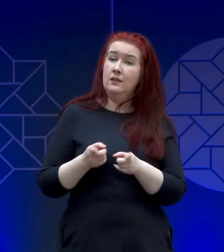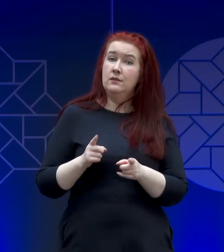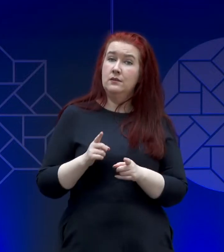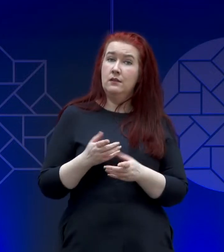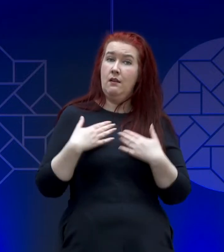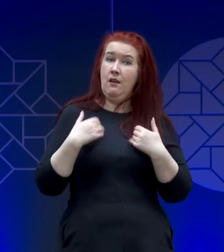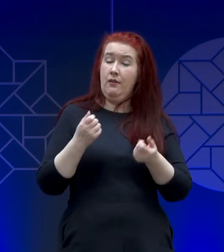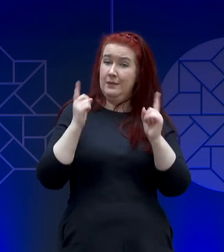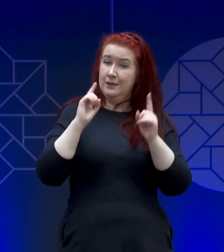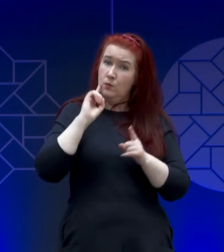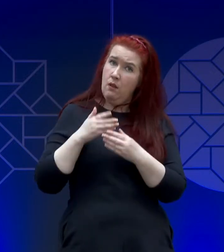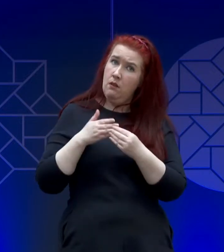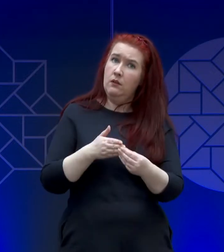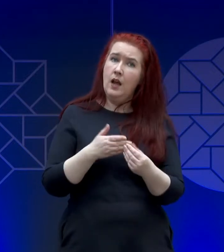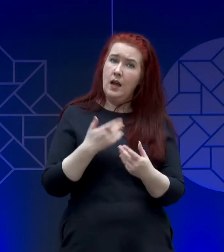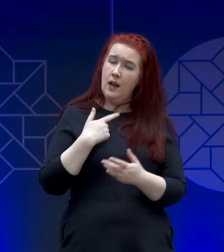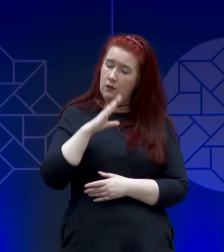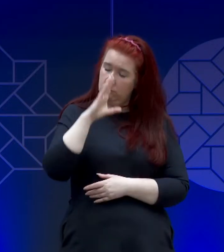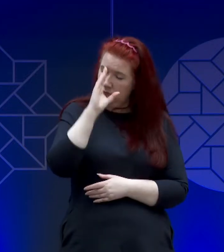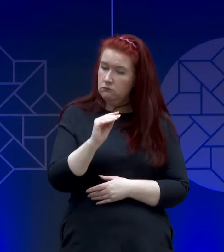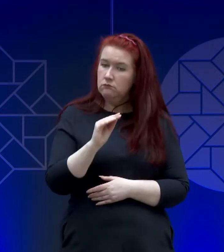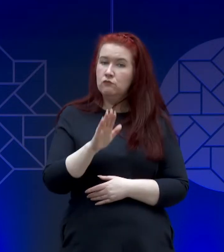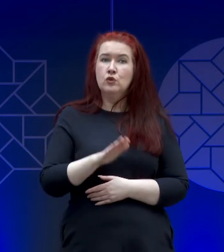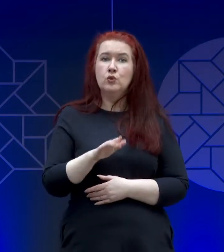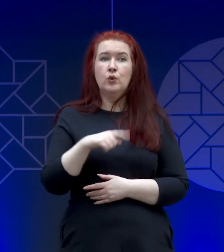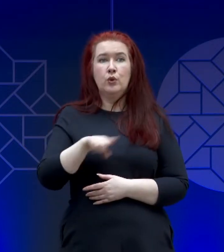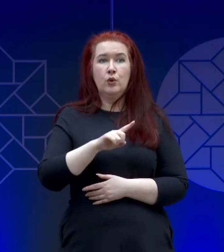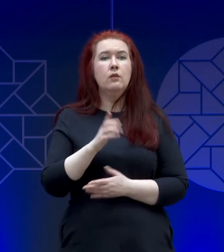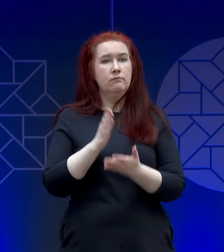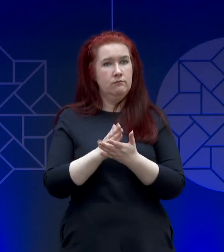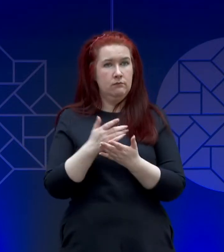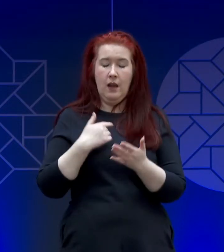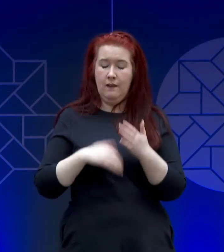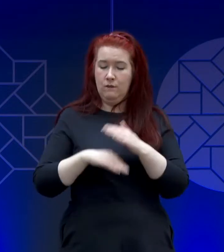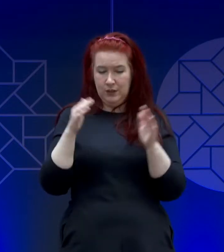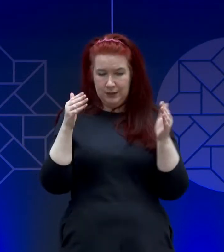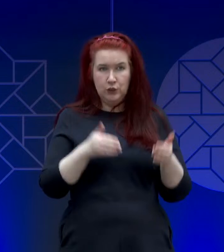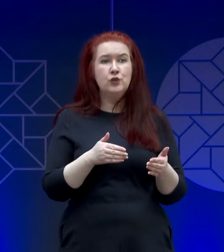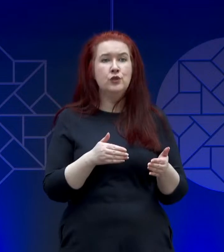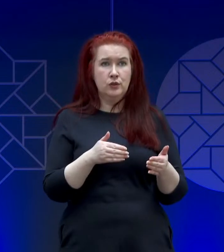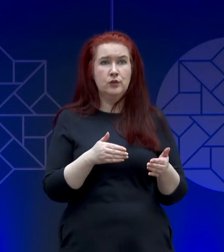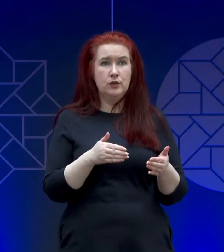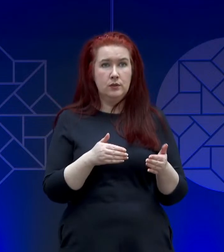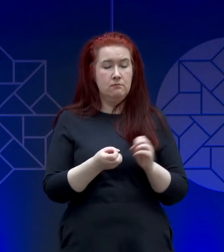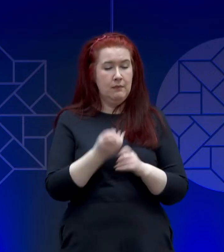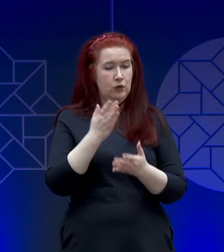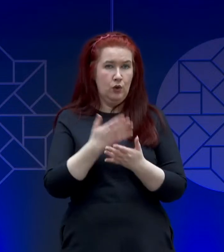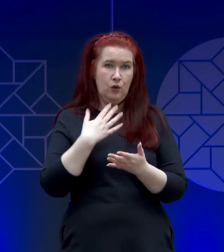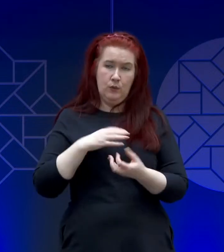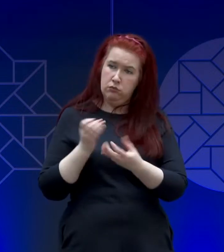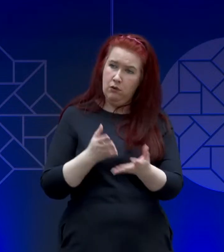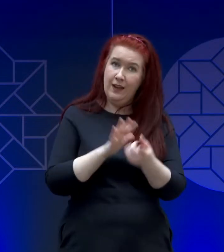and you have my absolute assurance that it commands my attention to make sure that we deliver for the